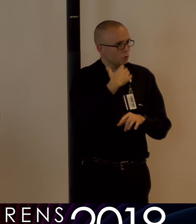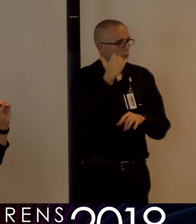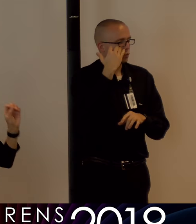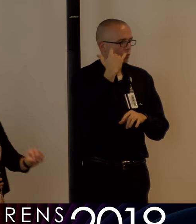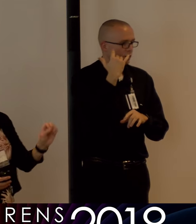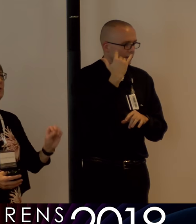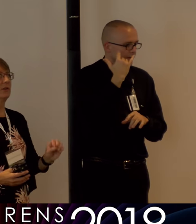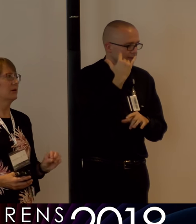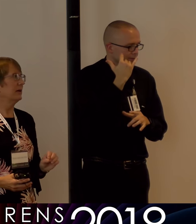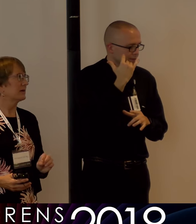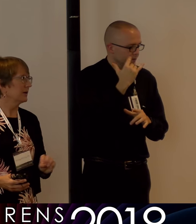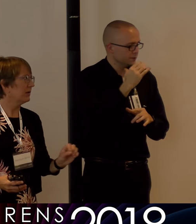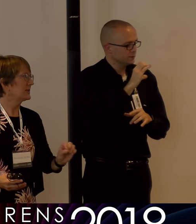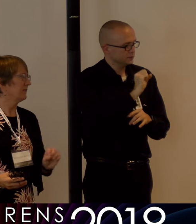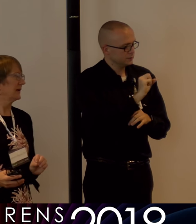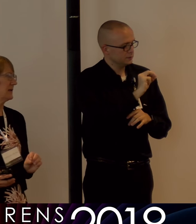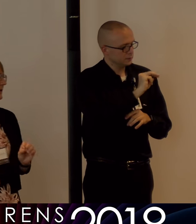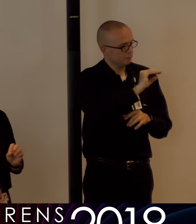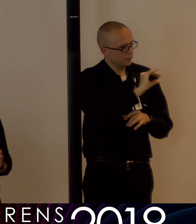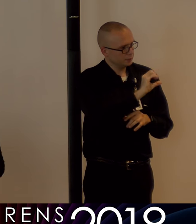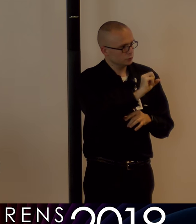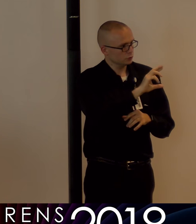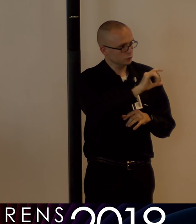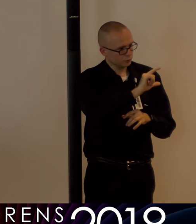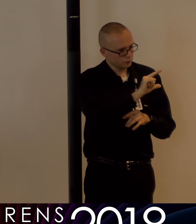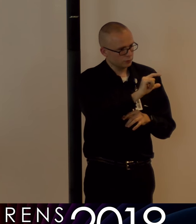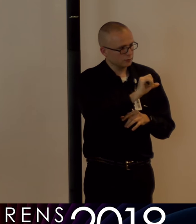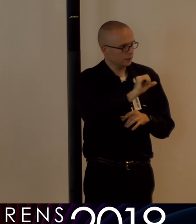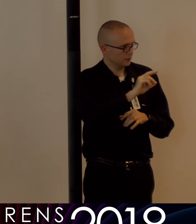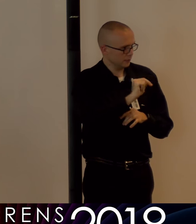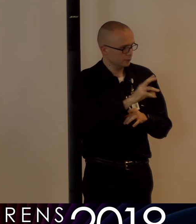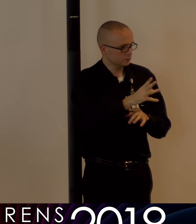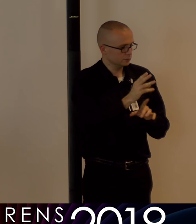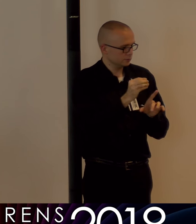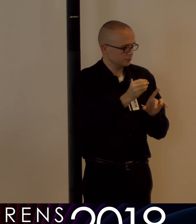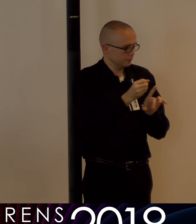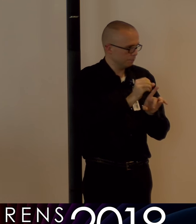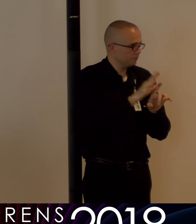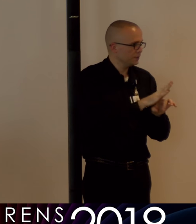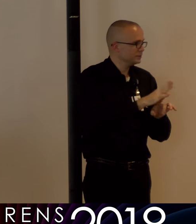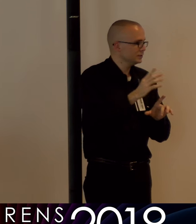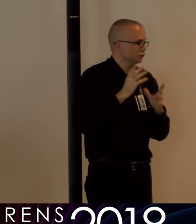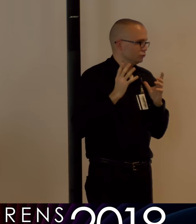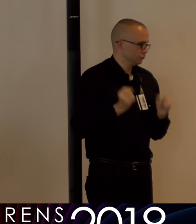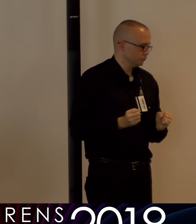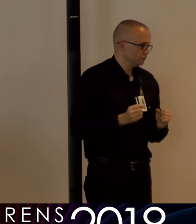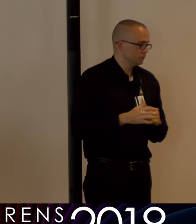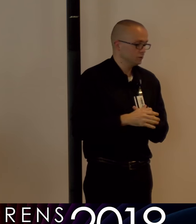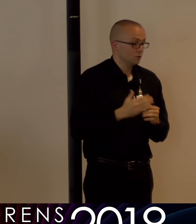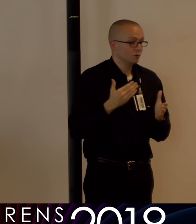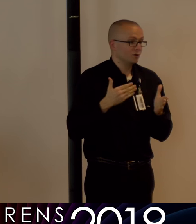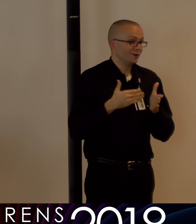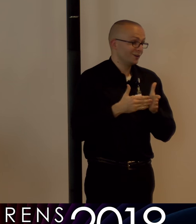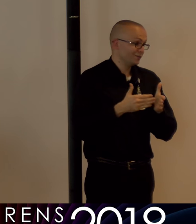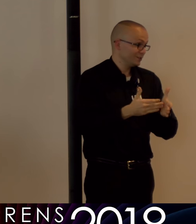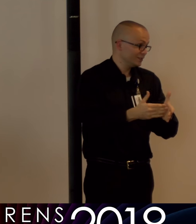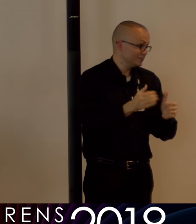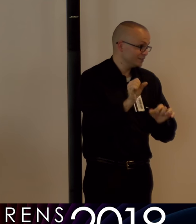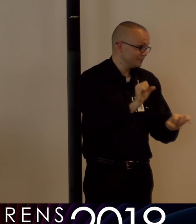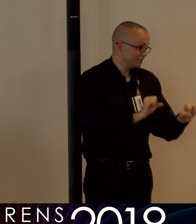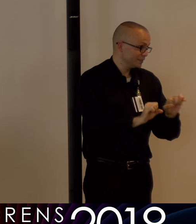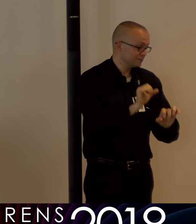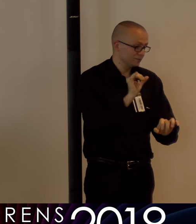why the semicircular canals are always affected in charge. Well, as often occurs in science, that